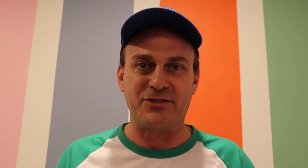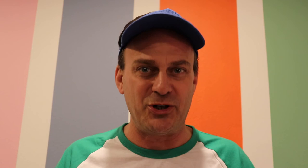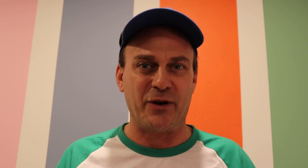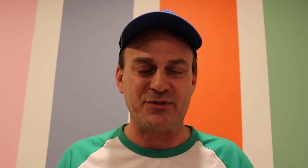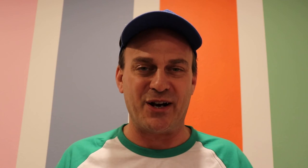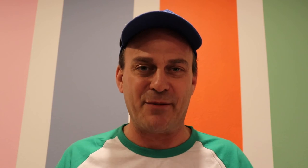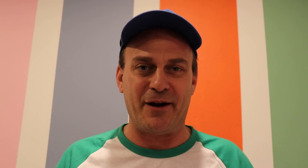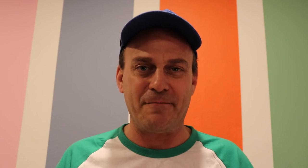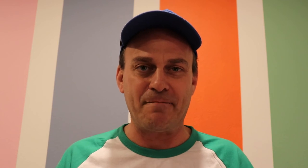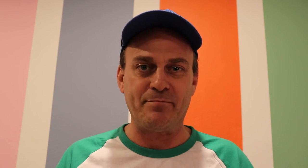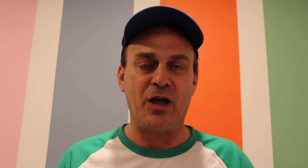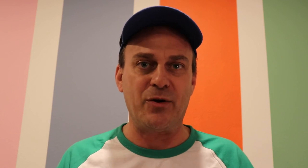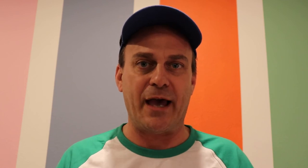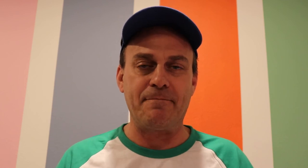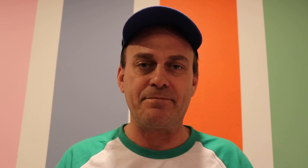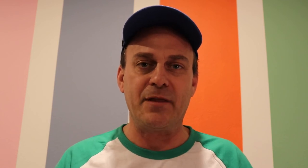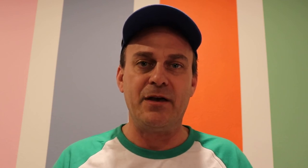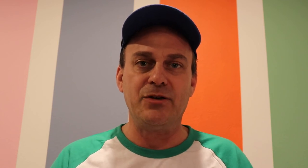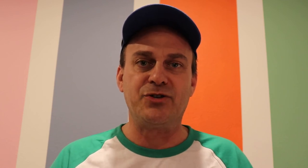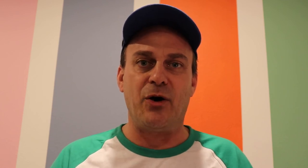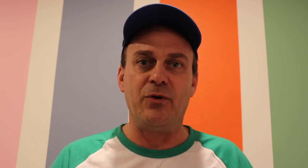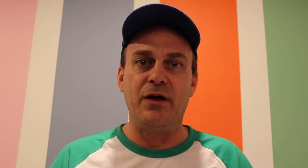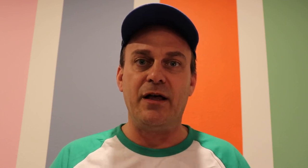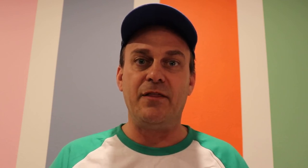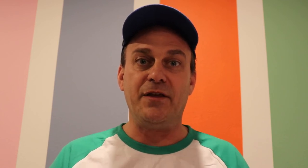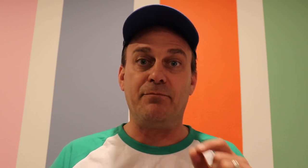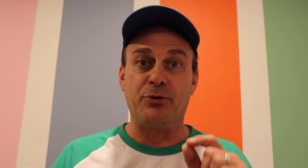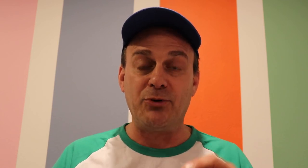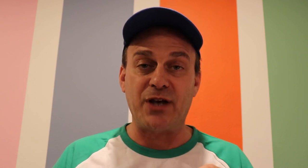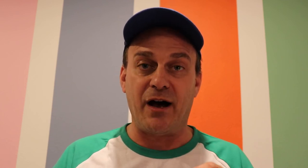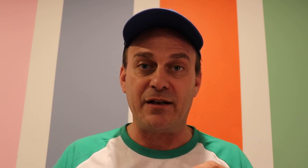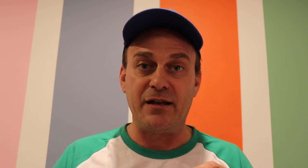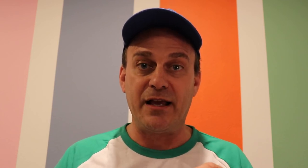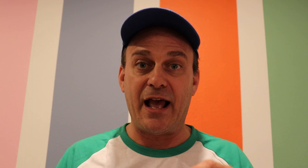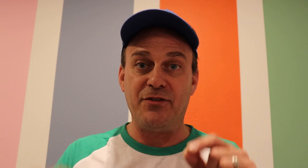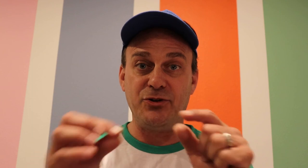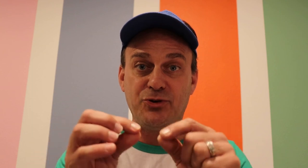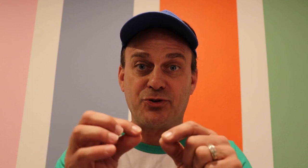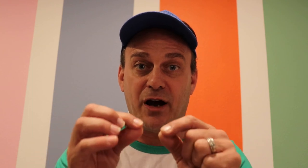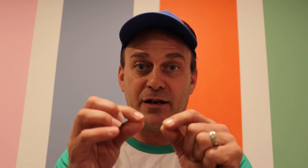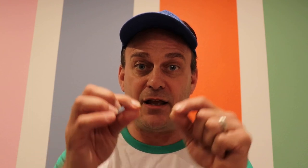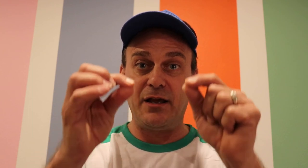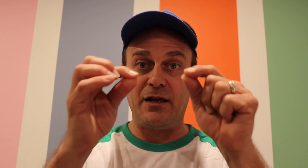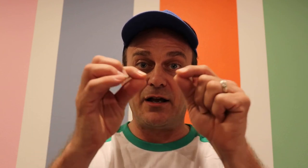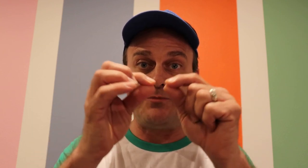You know what I'm talking about. Okay, so the proton and the neutron come